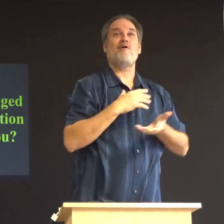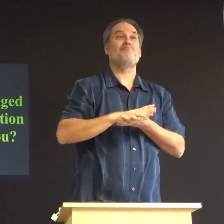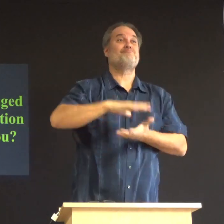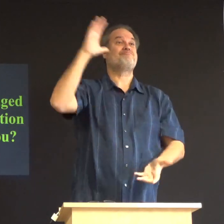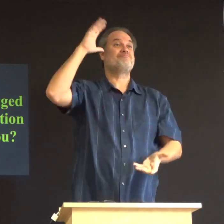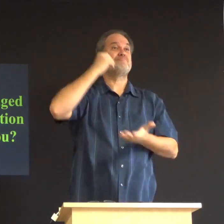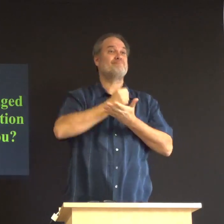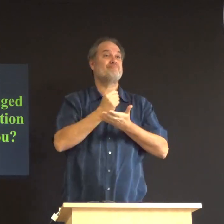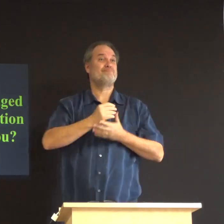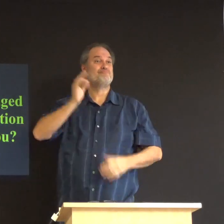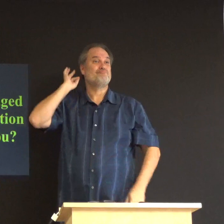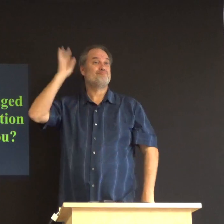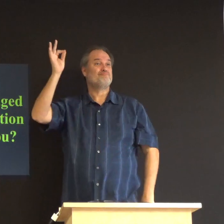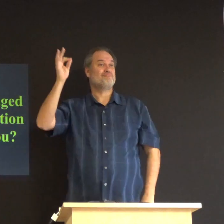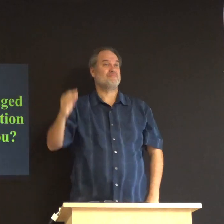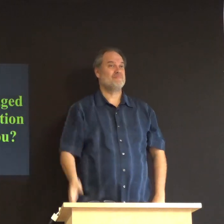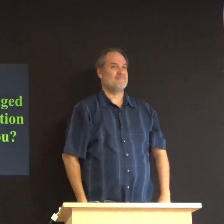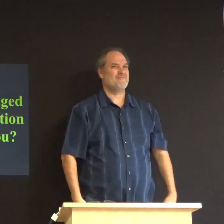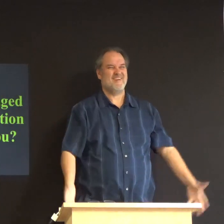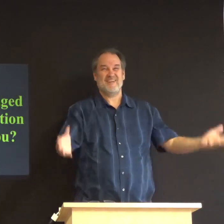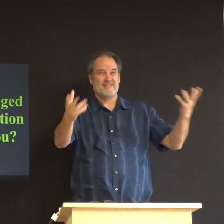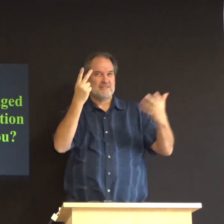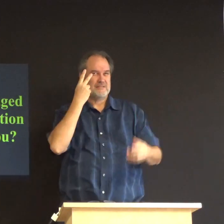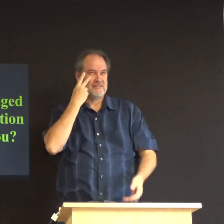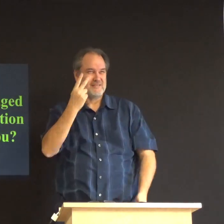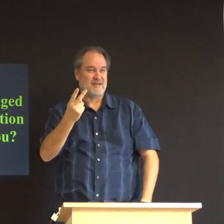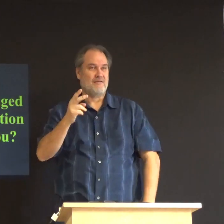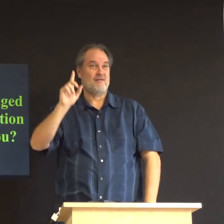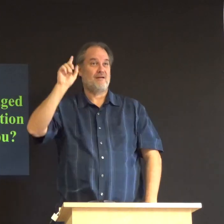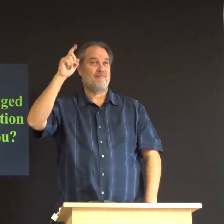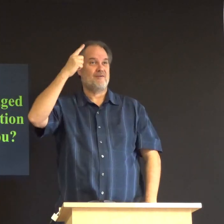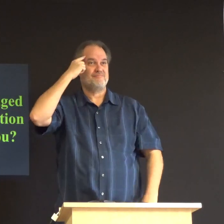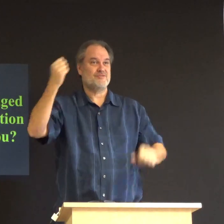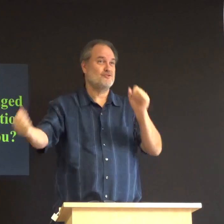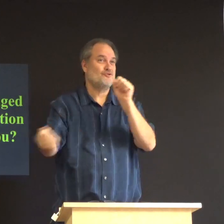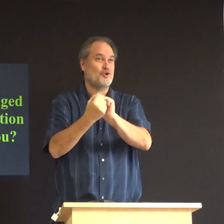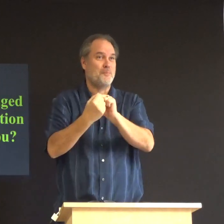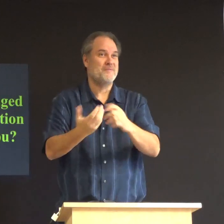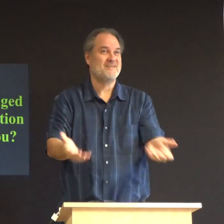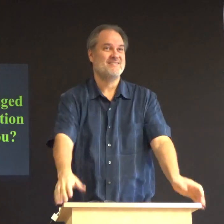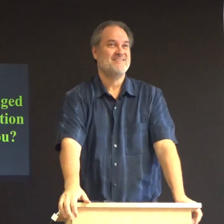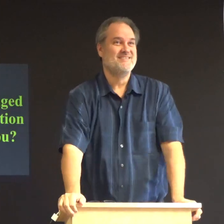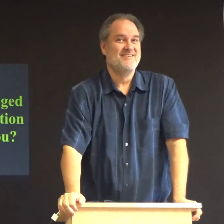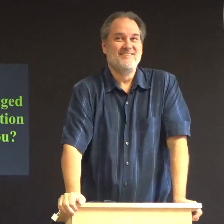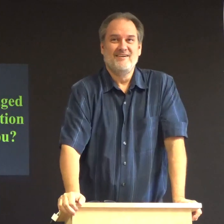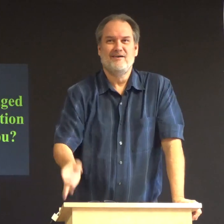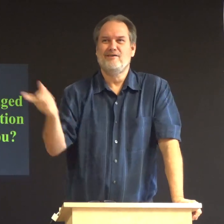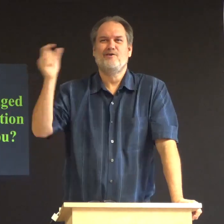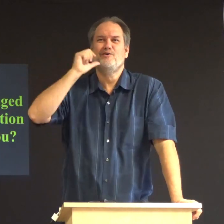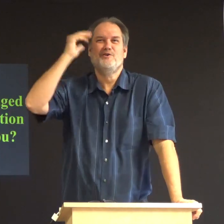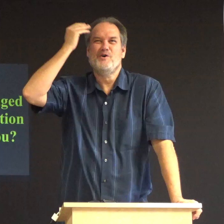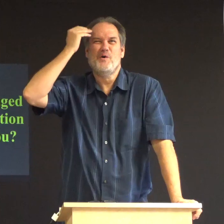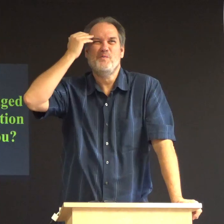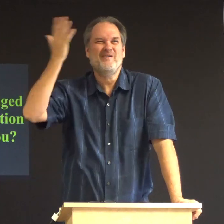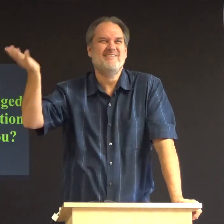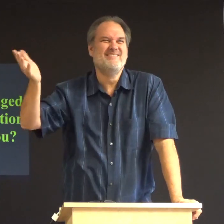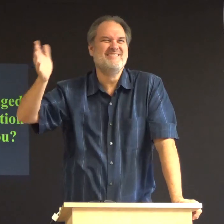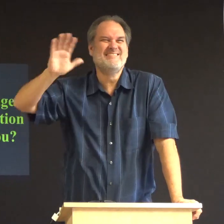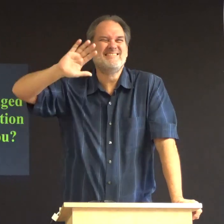then they would increase their wage and it was easier for them to get a job. The government is dumb. Okay, they don't know